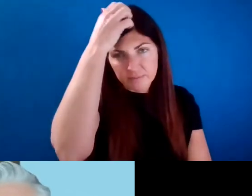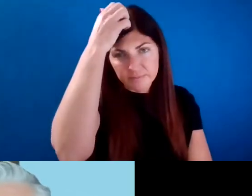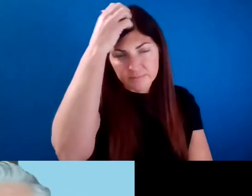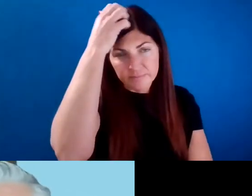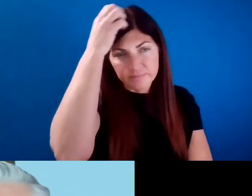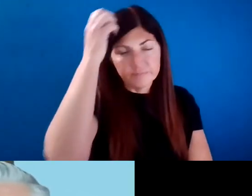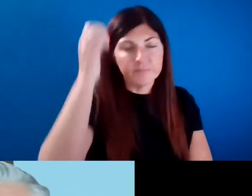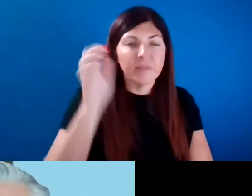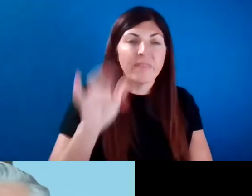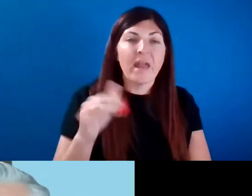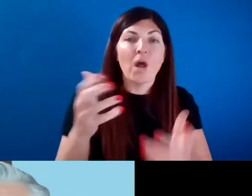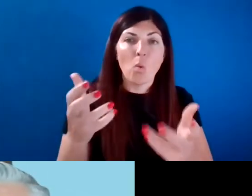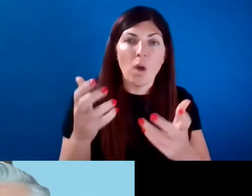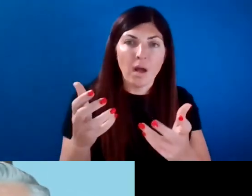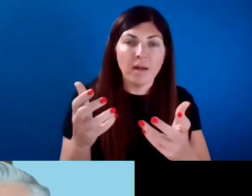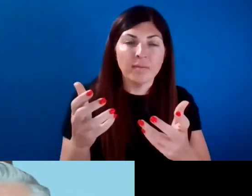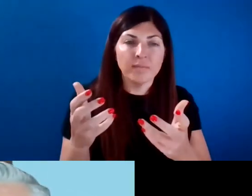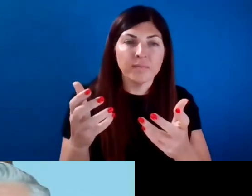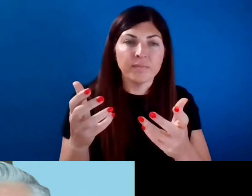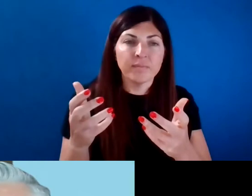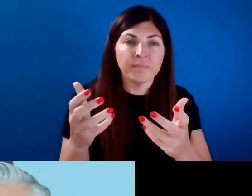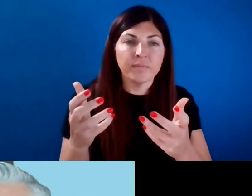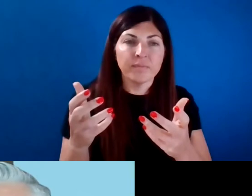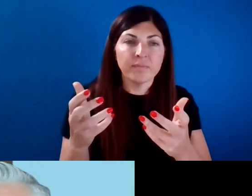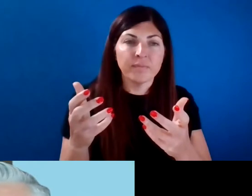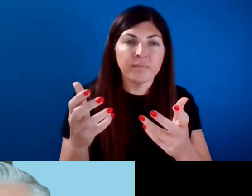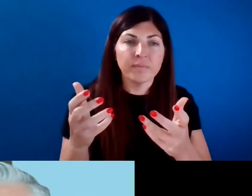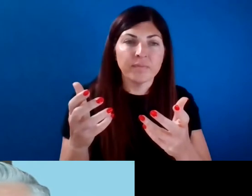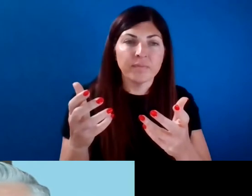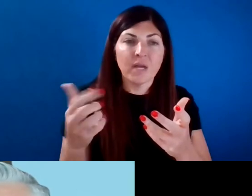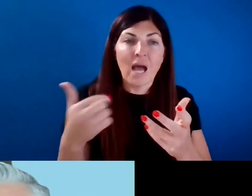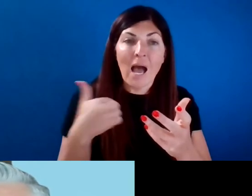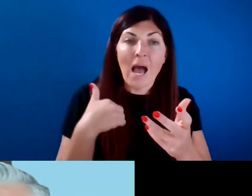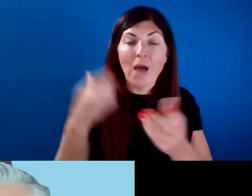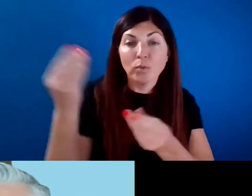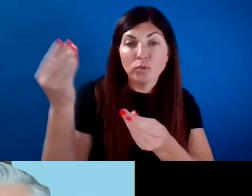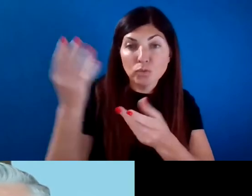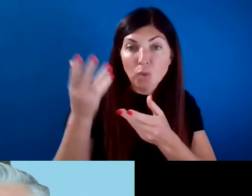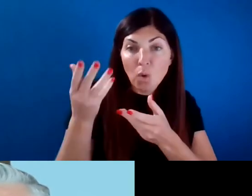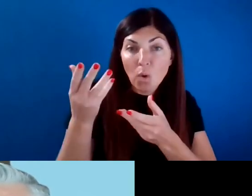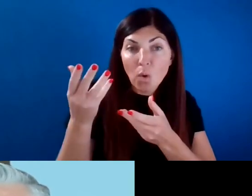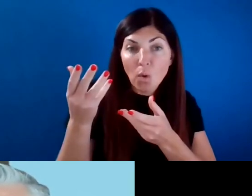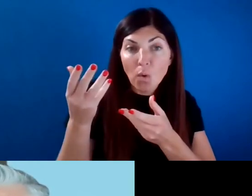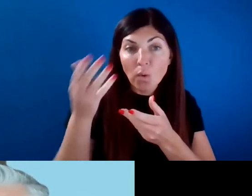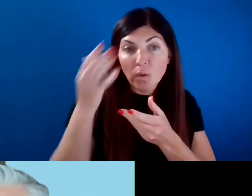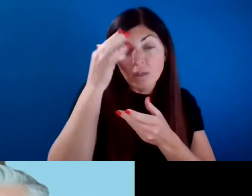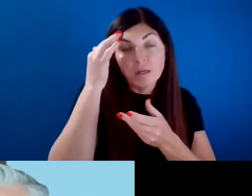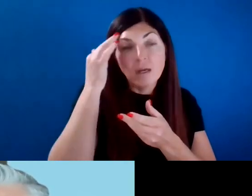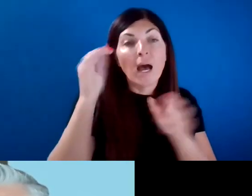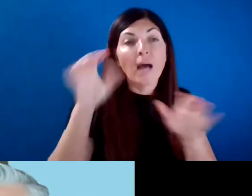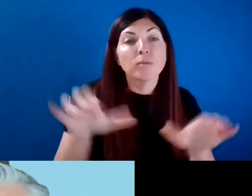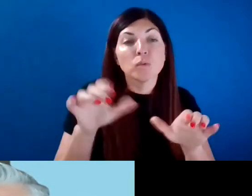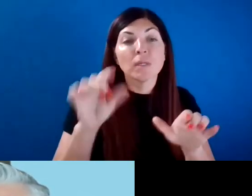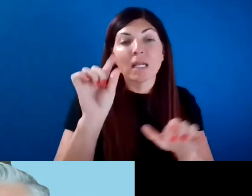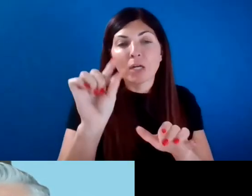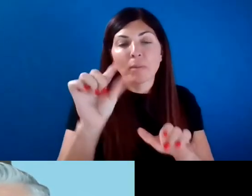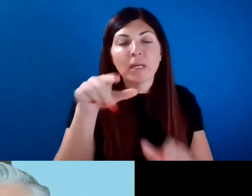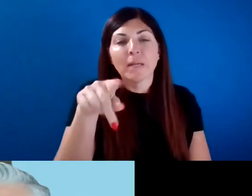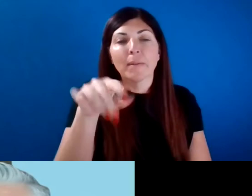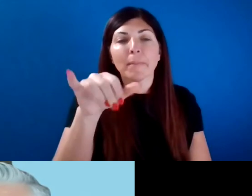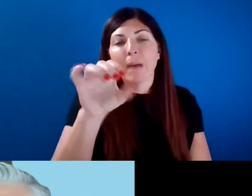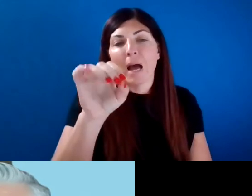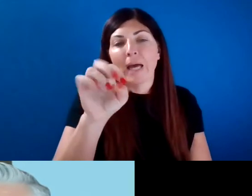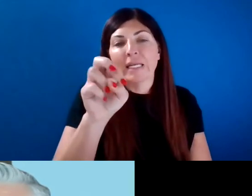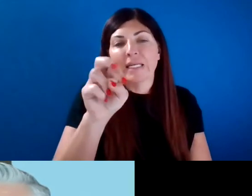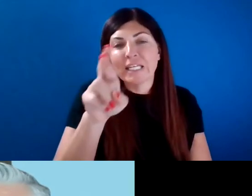the standpoint of I have been told that I'm doing a little bit of pioneering because